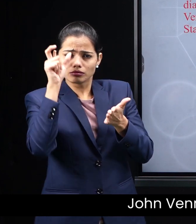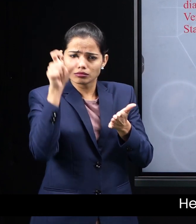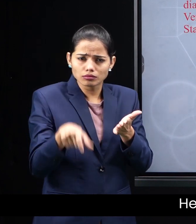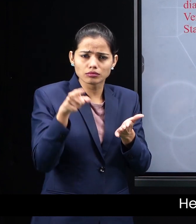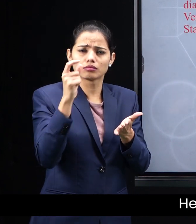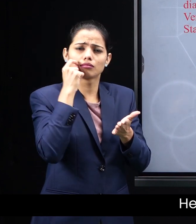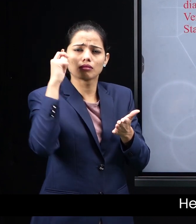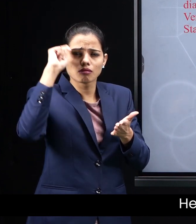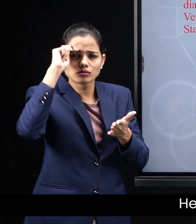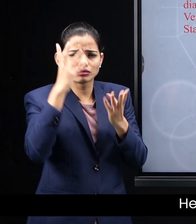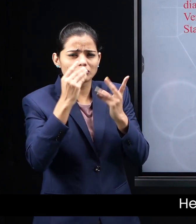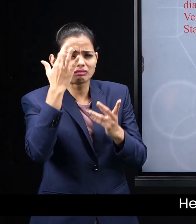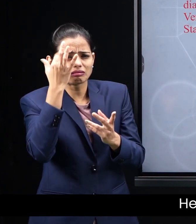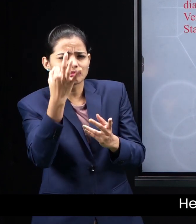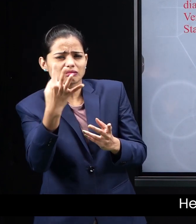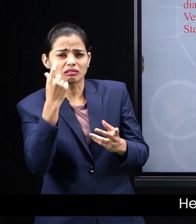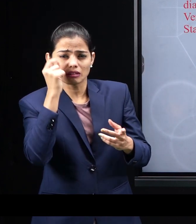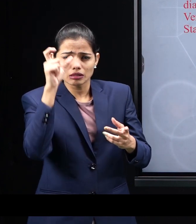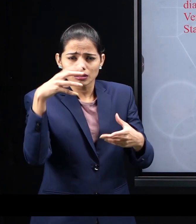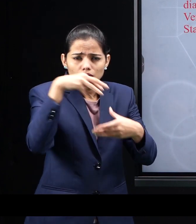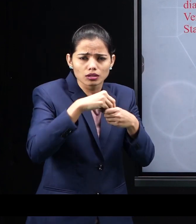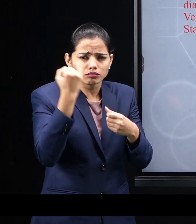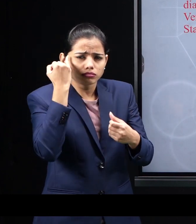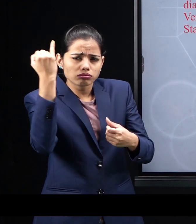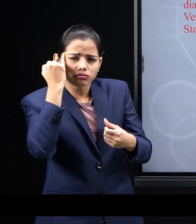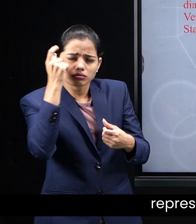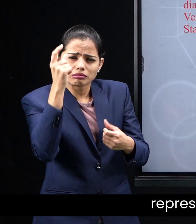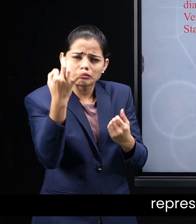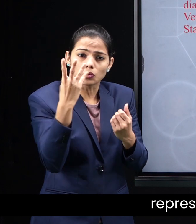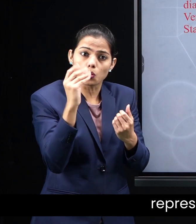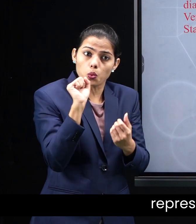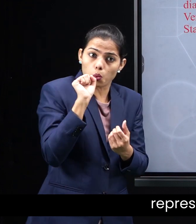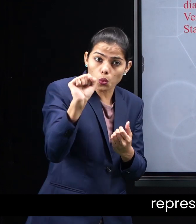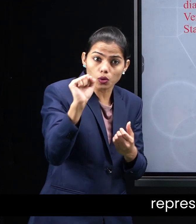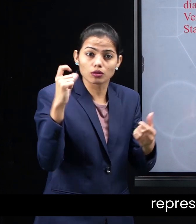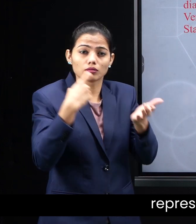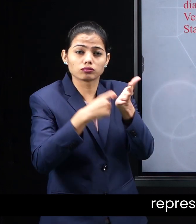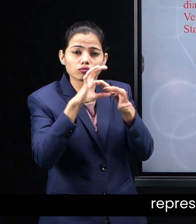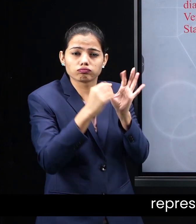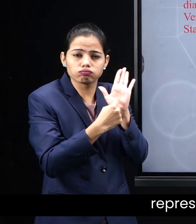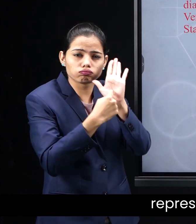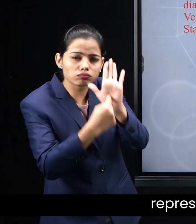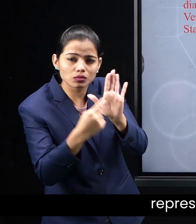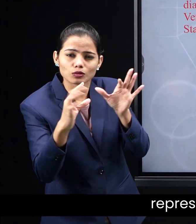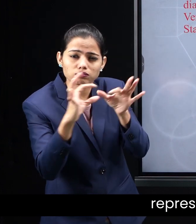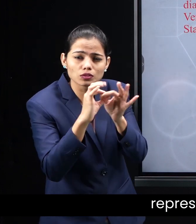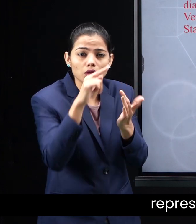He invented Venn diagrams, which pictorially represent the relation between sets.